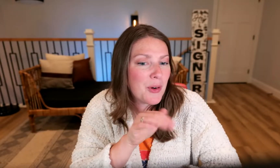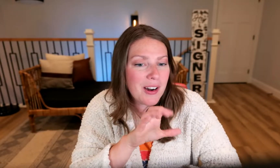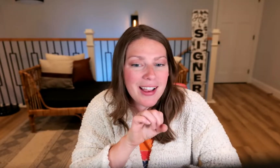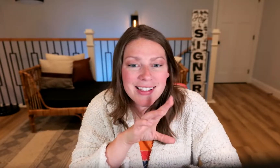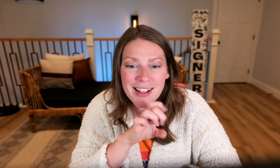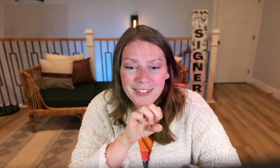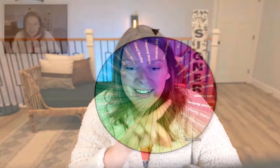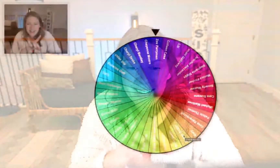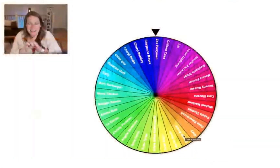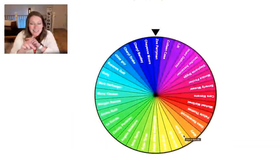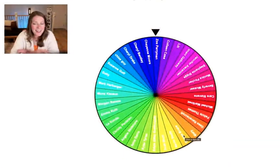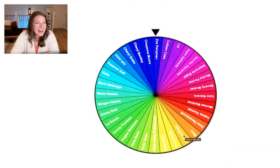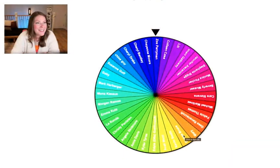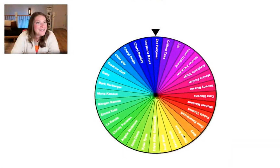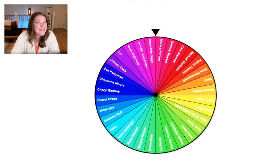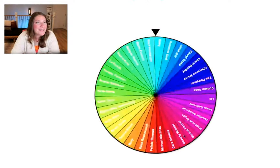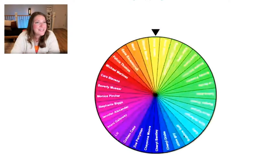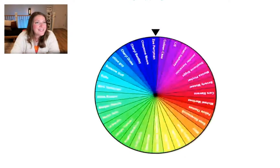for Accelerated. All right.